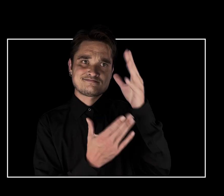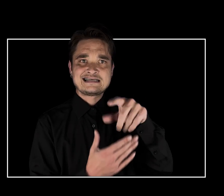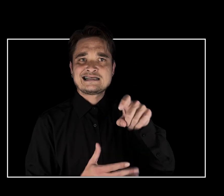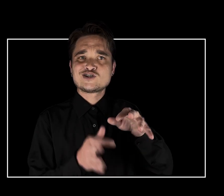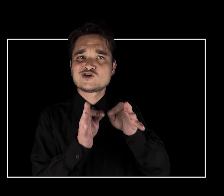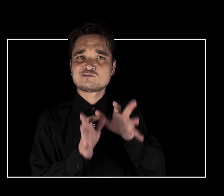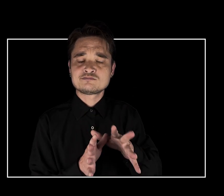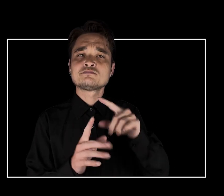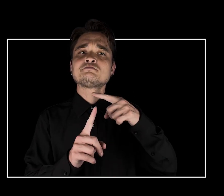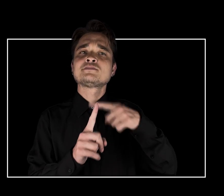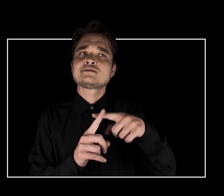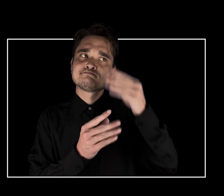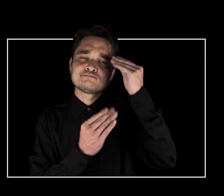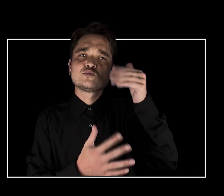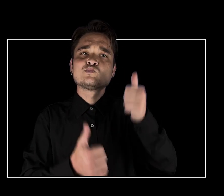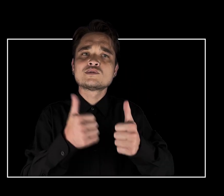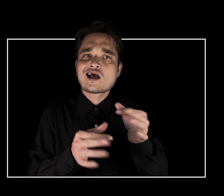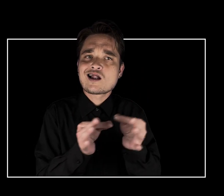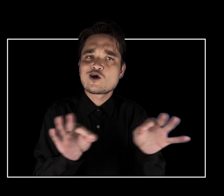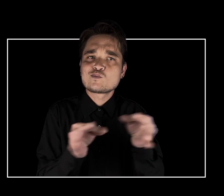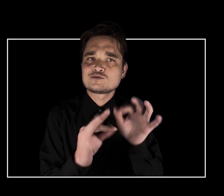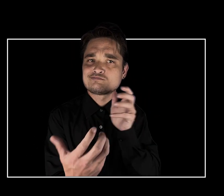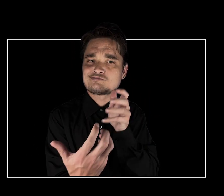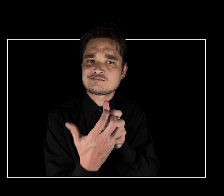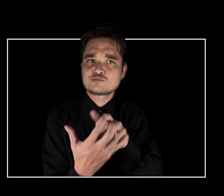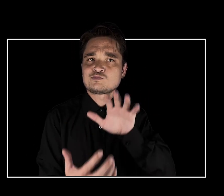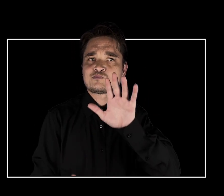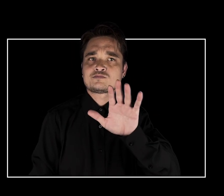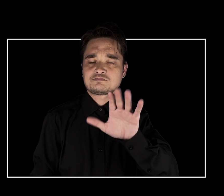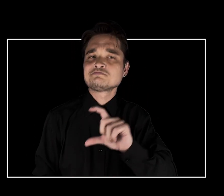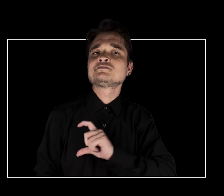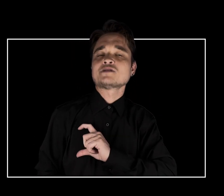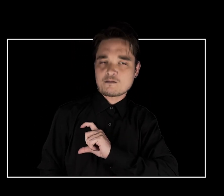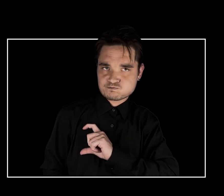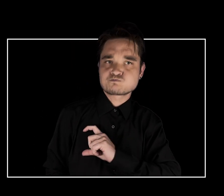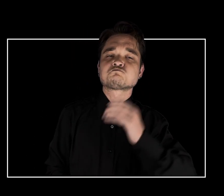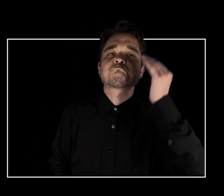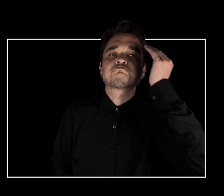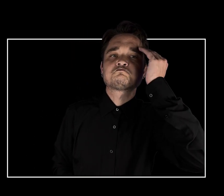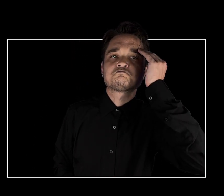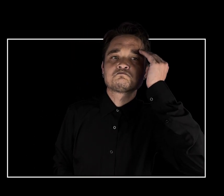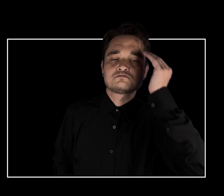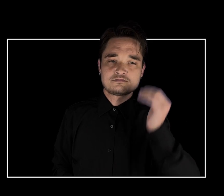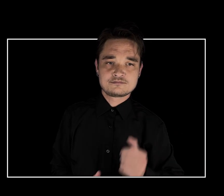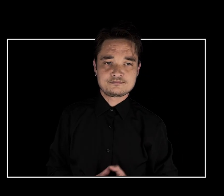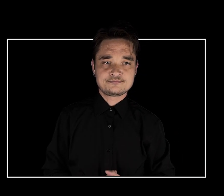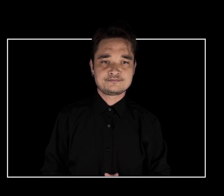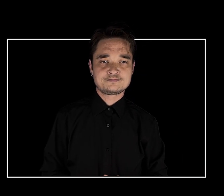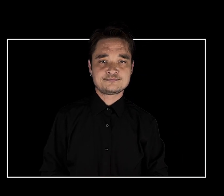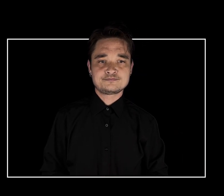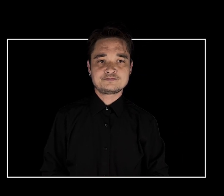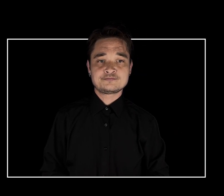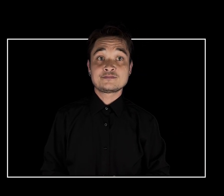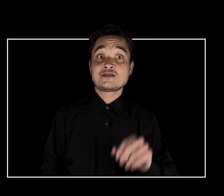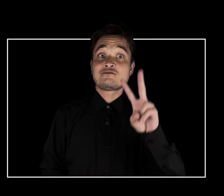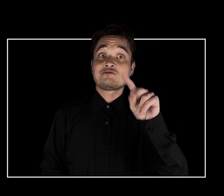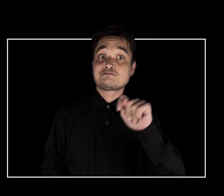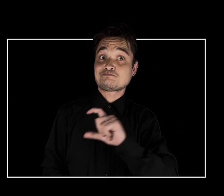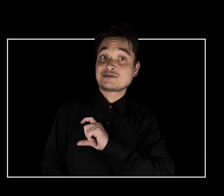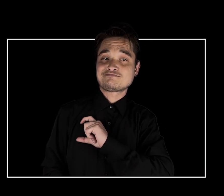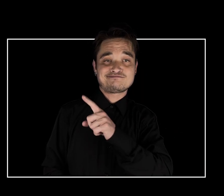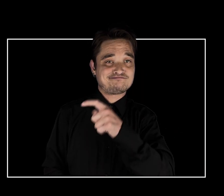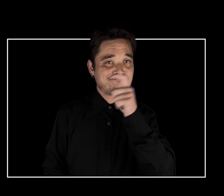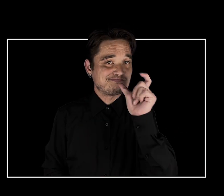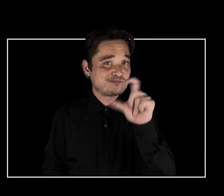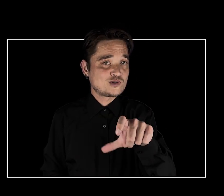interpreter, say interpreter and your language to the officer. Vermont police are not supposed